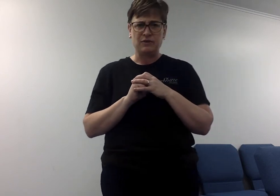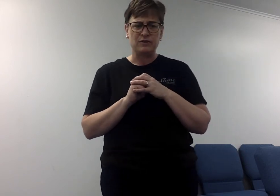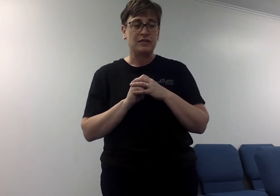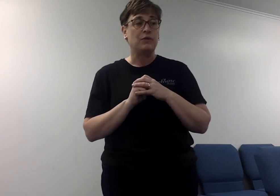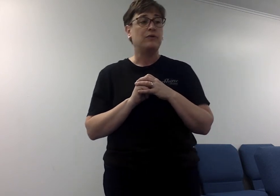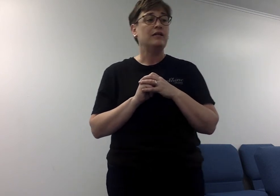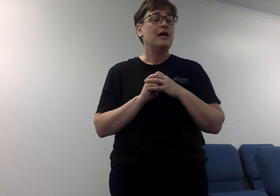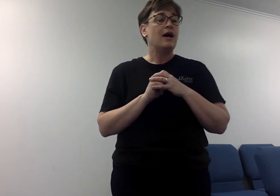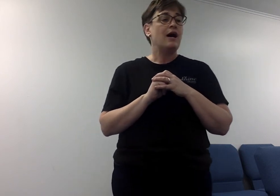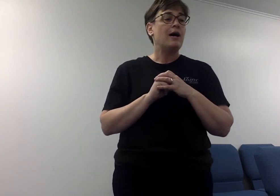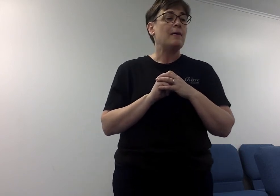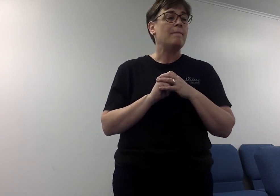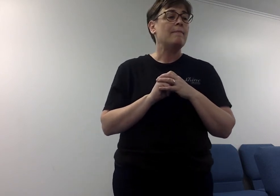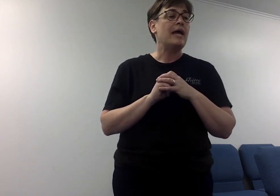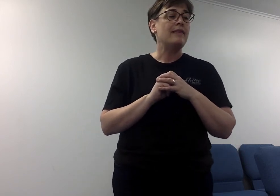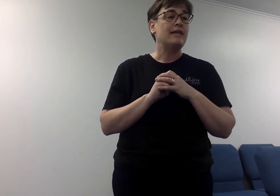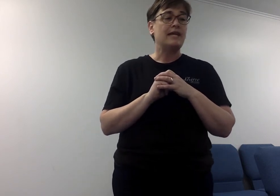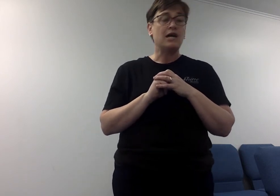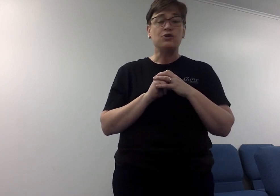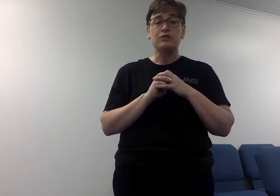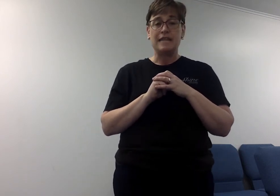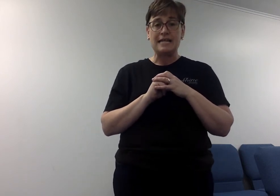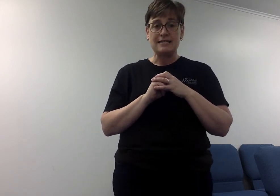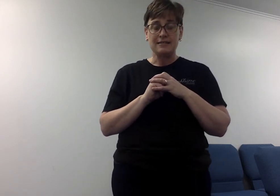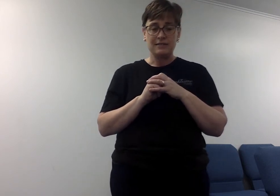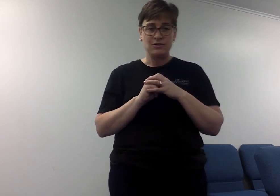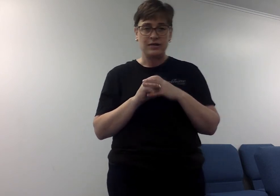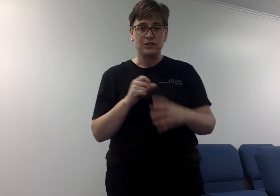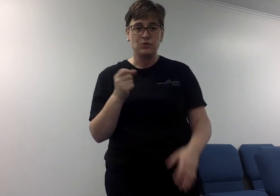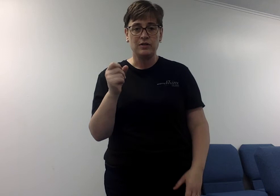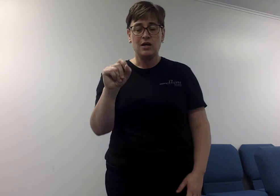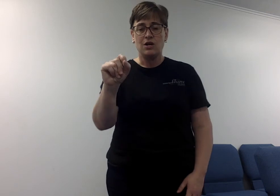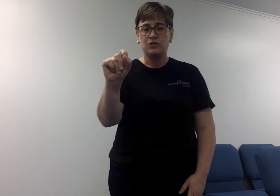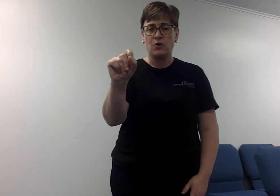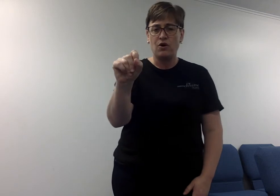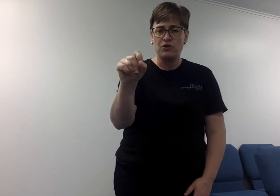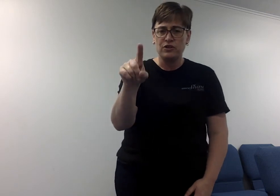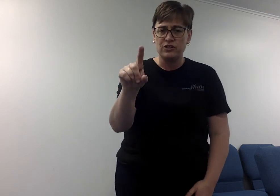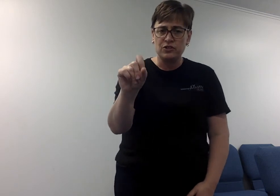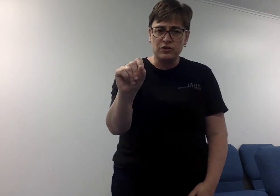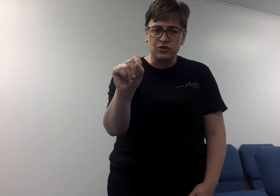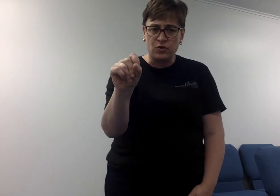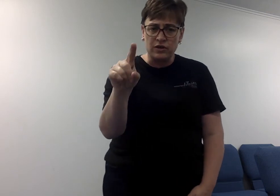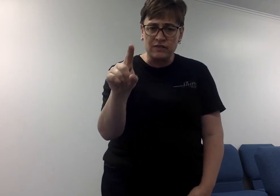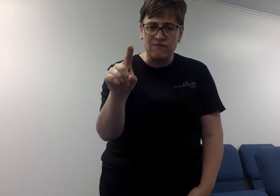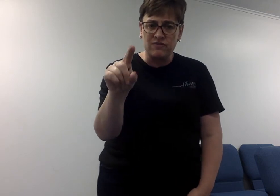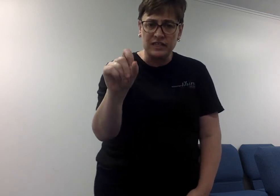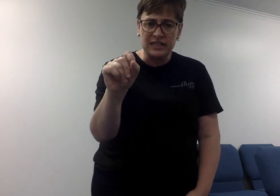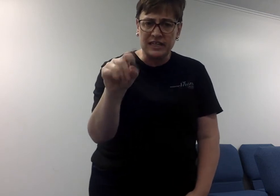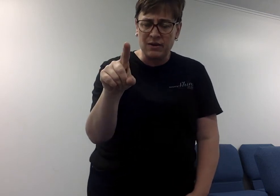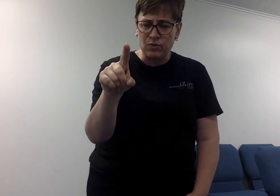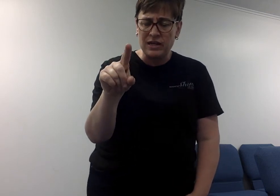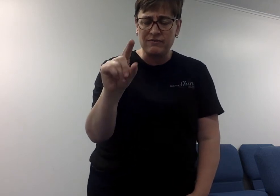was another one. And then understand is our next one. So all you're going to do is you're going to flick, and we have